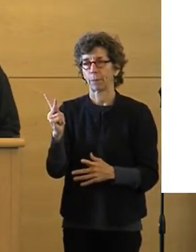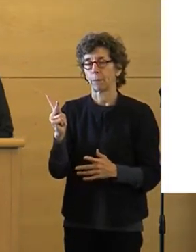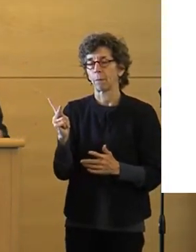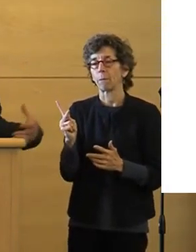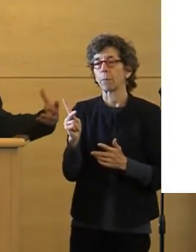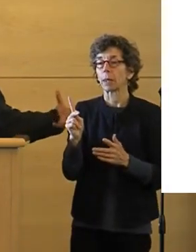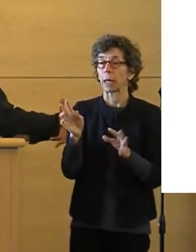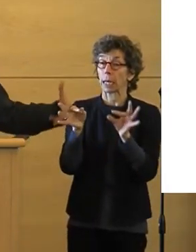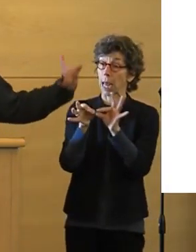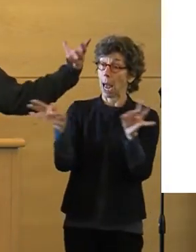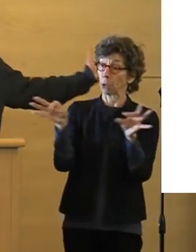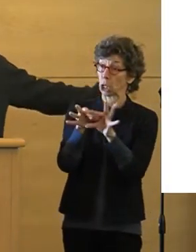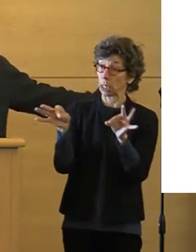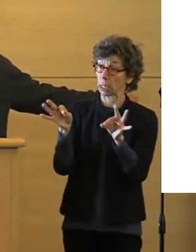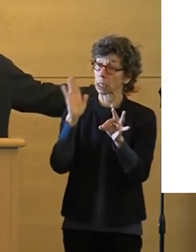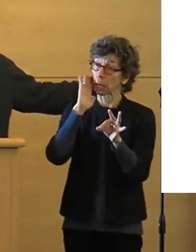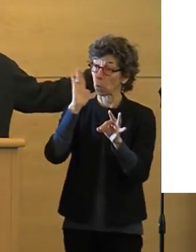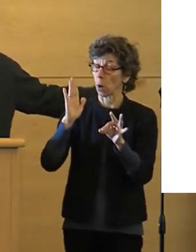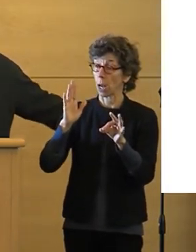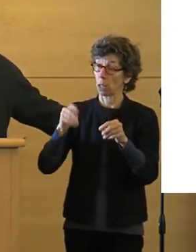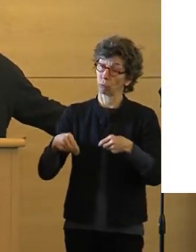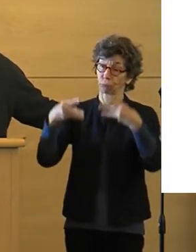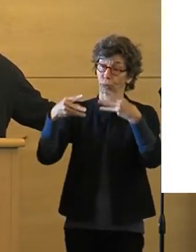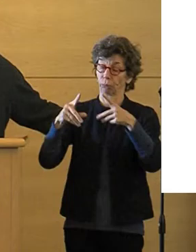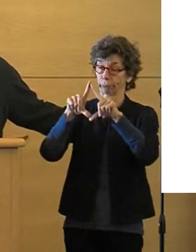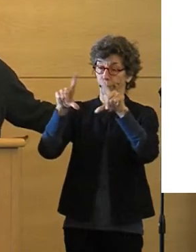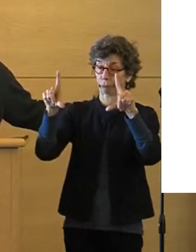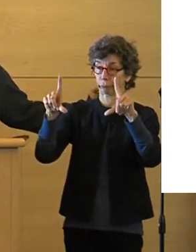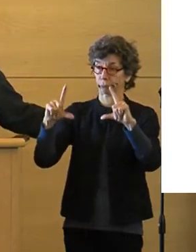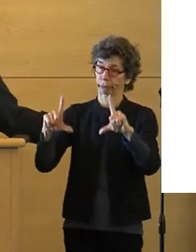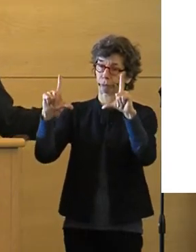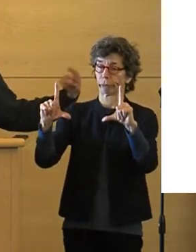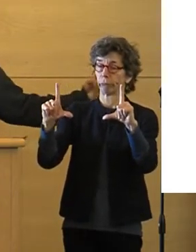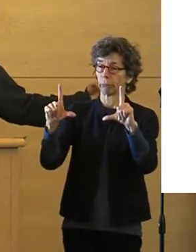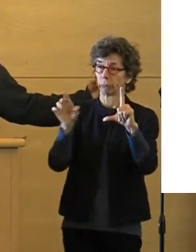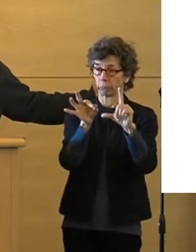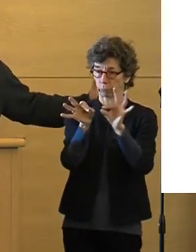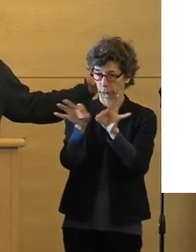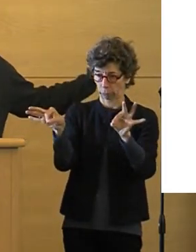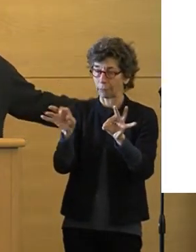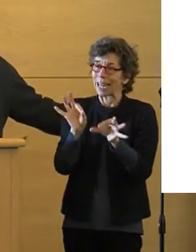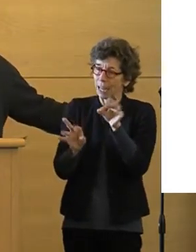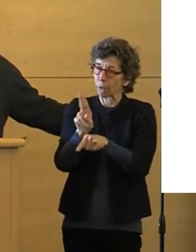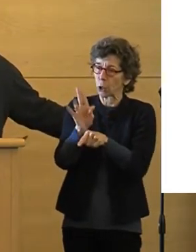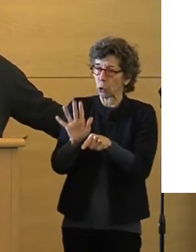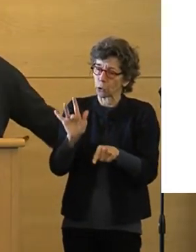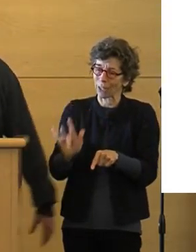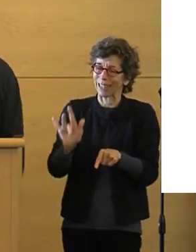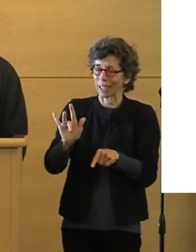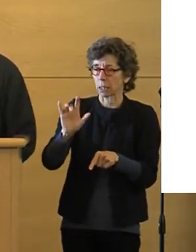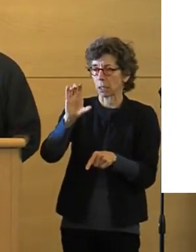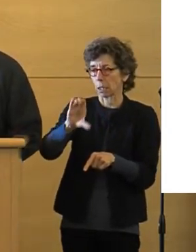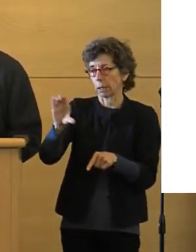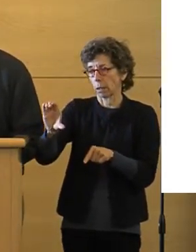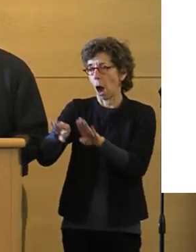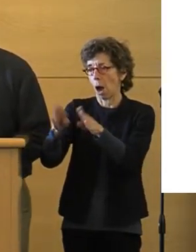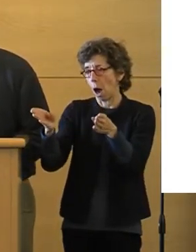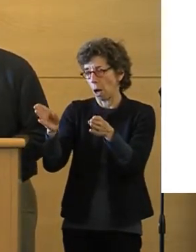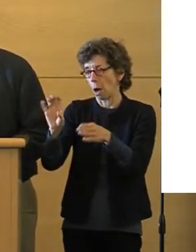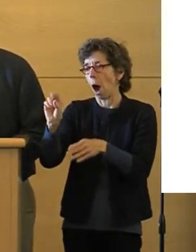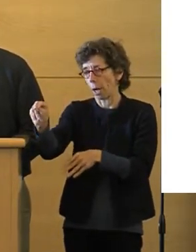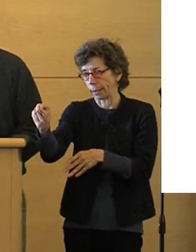an end time, and some text. And then how that actually gets used depends on what kind of